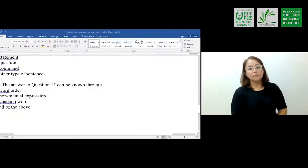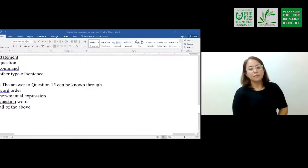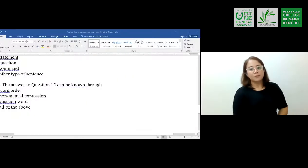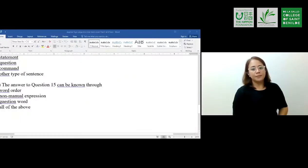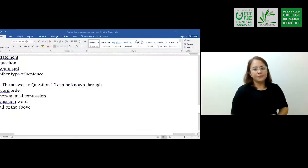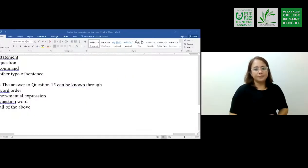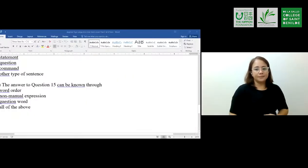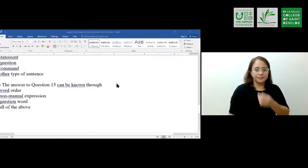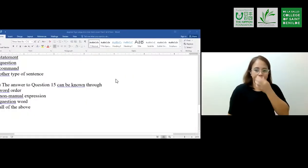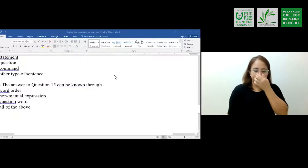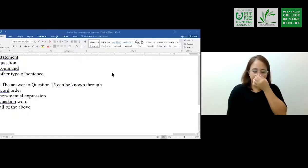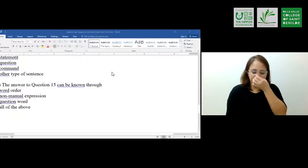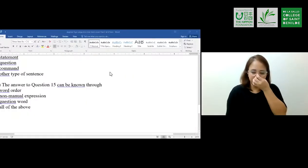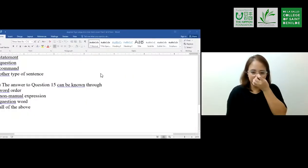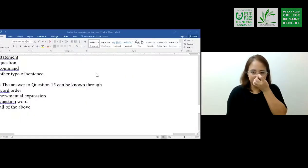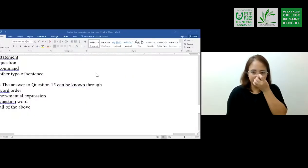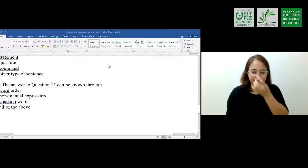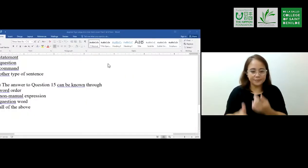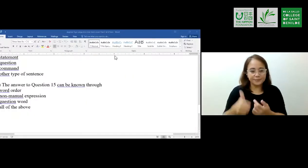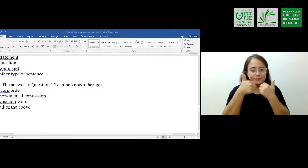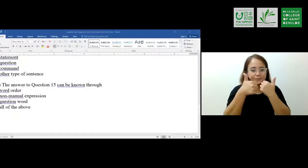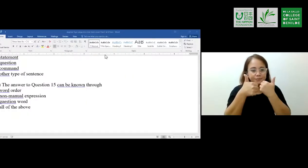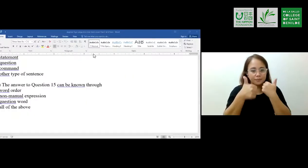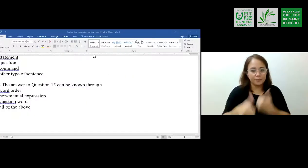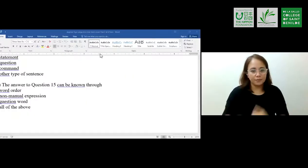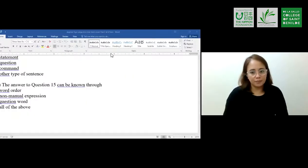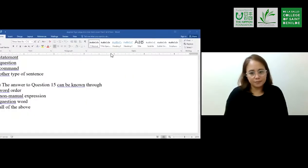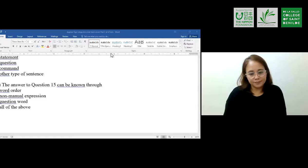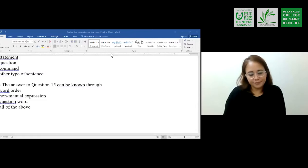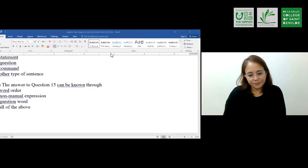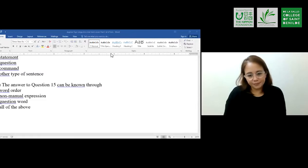All right. So let me make it a little bigger.